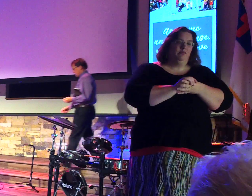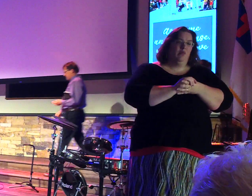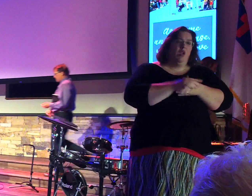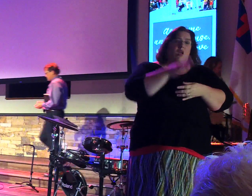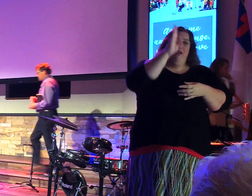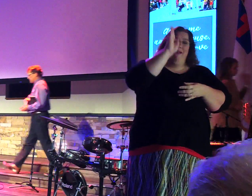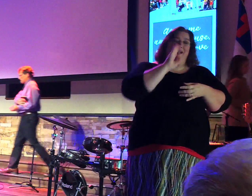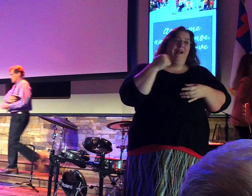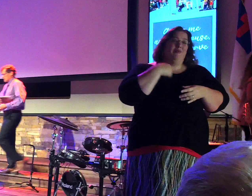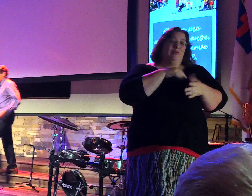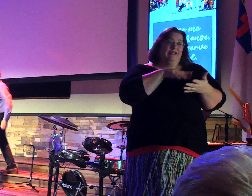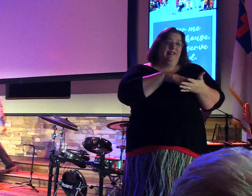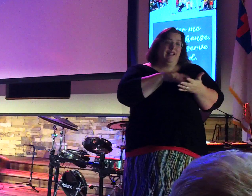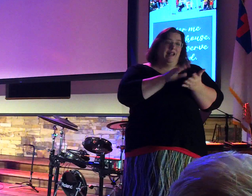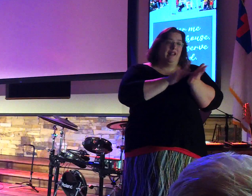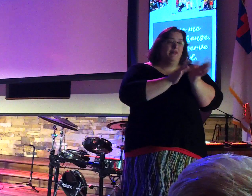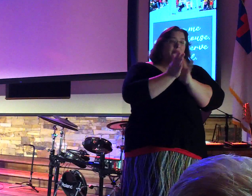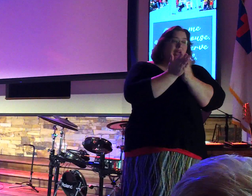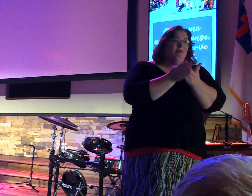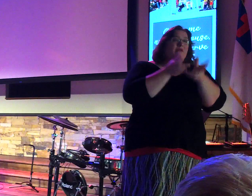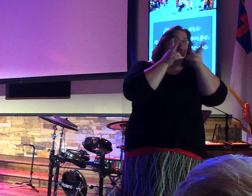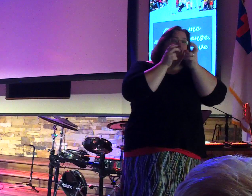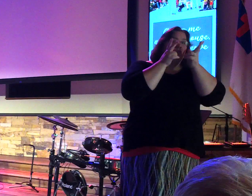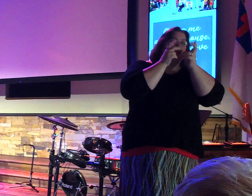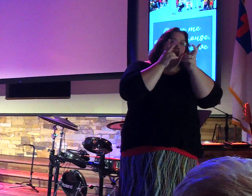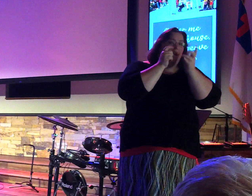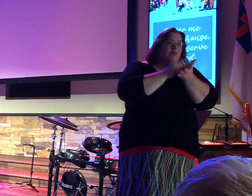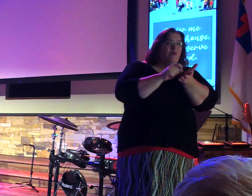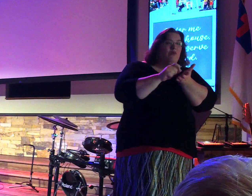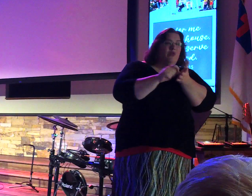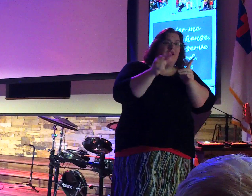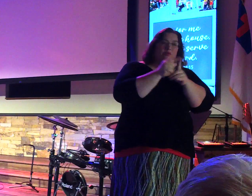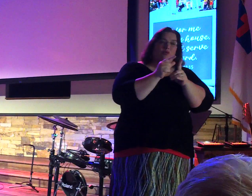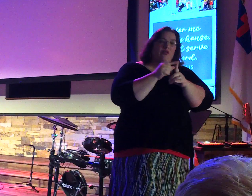God, we're about to study Your word. We're about to hear what You've written for us.